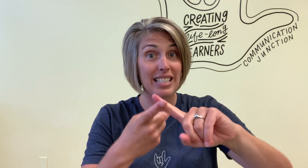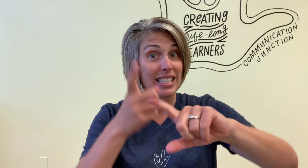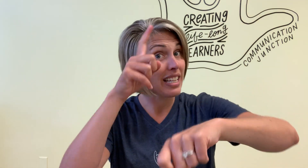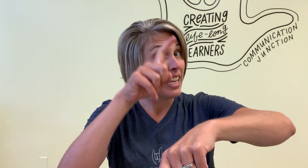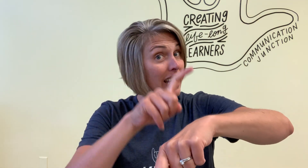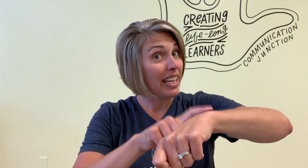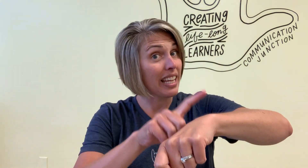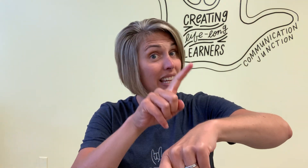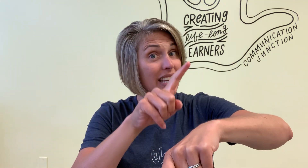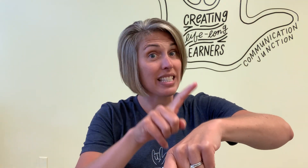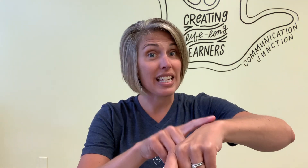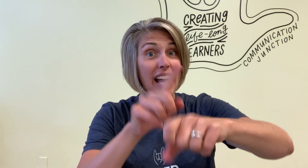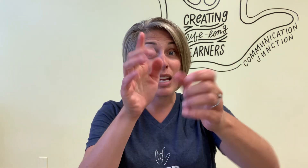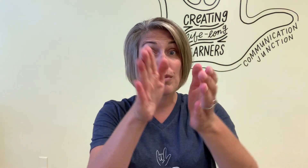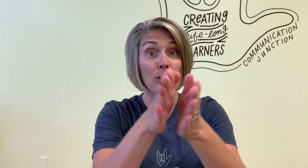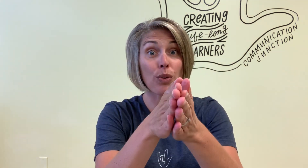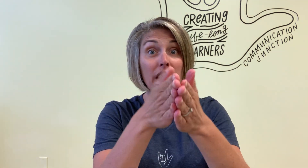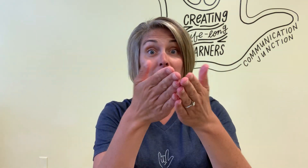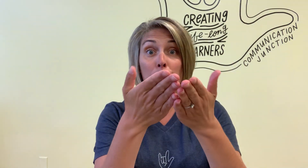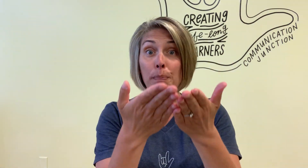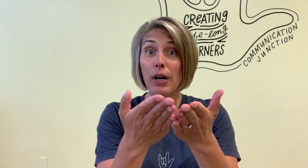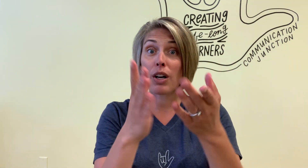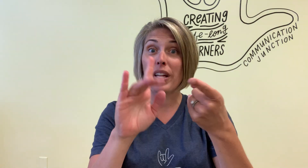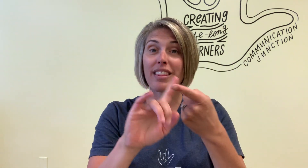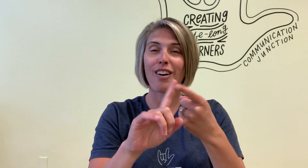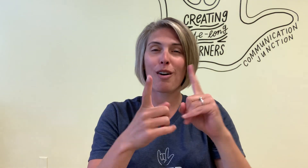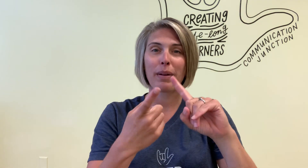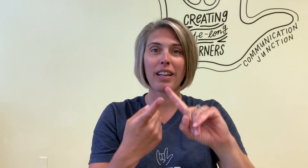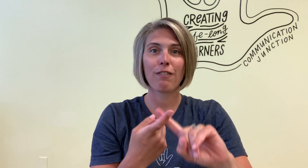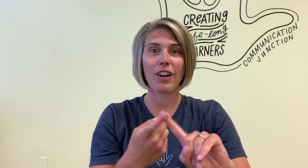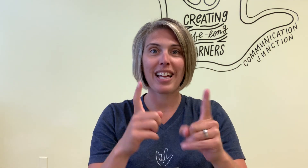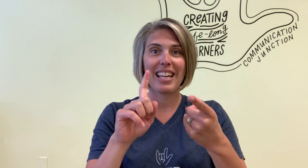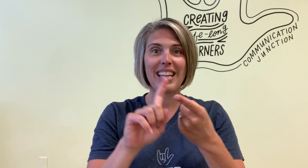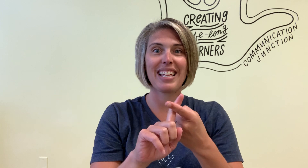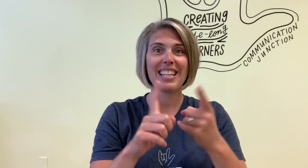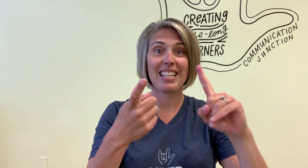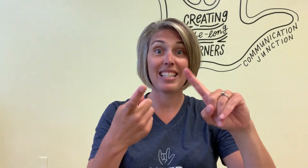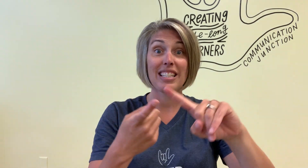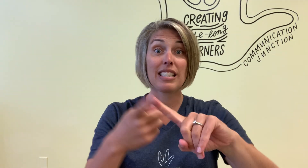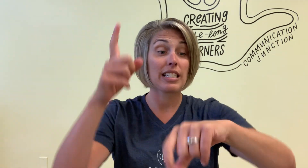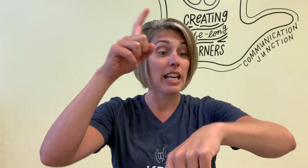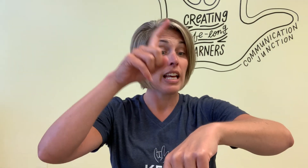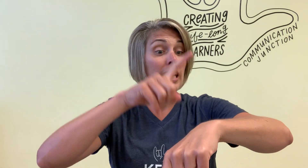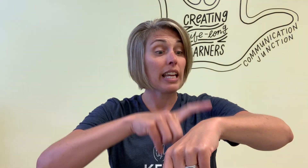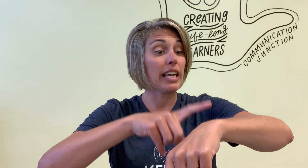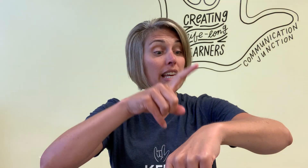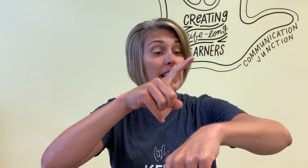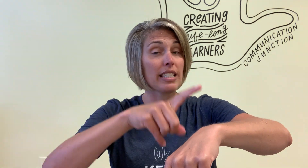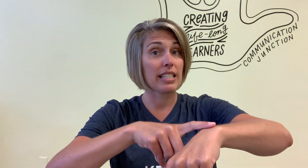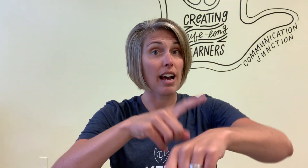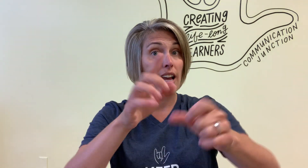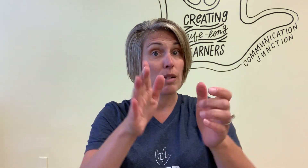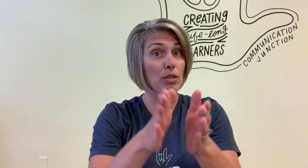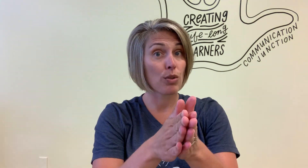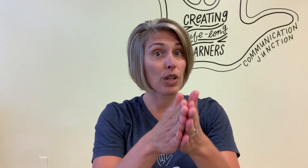friends. It is time to read a book with all my friends. It is time to read